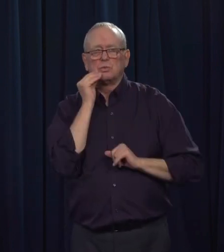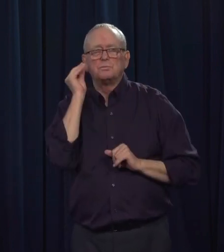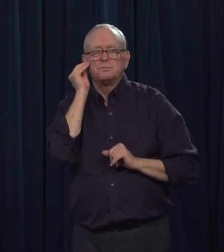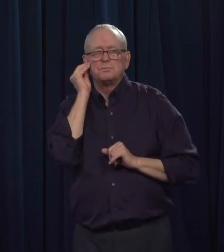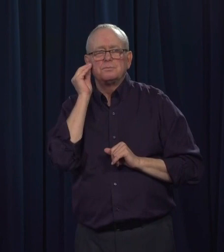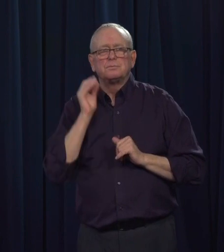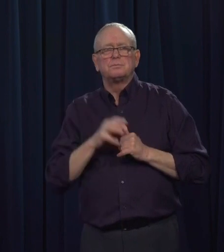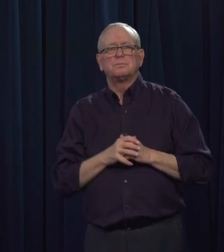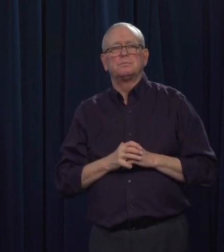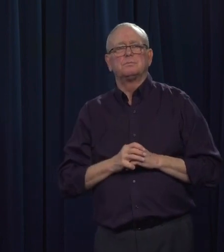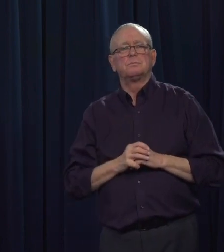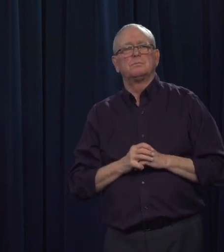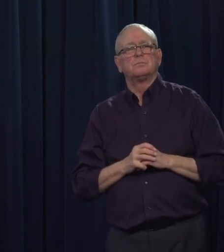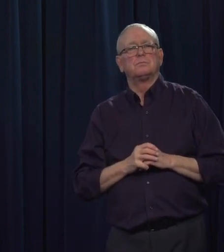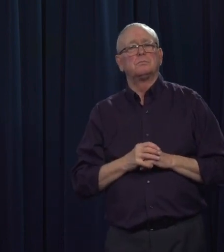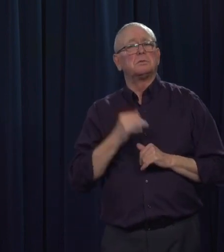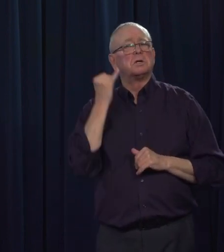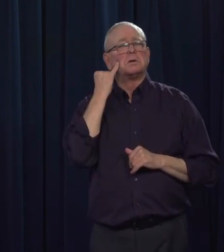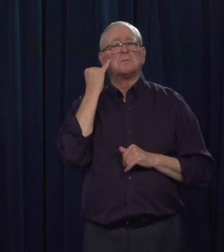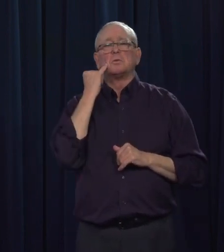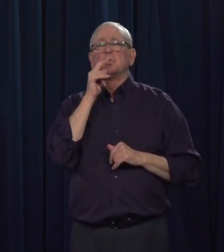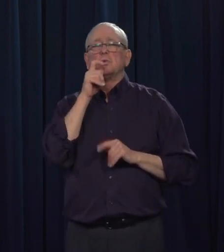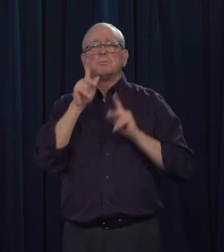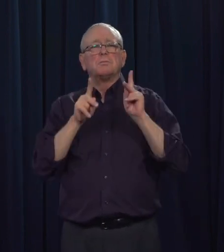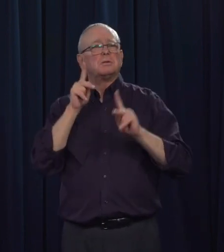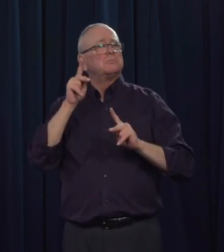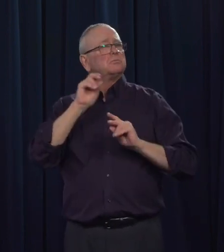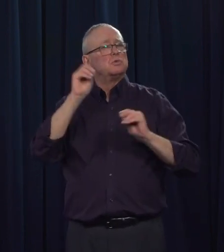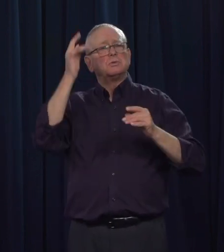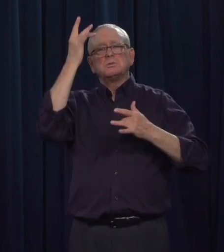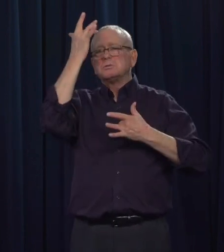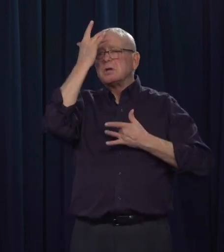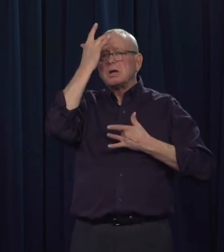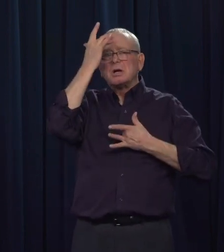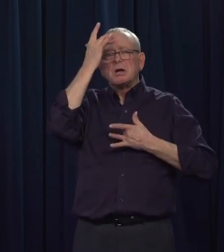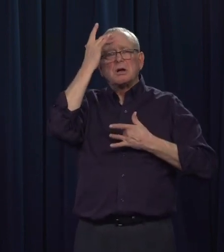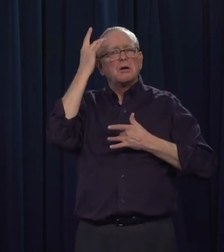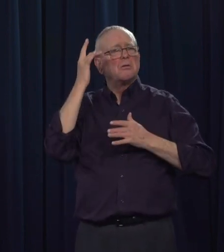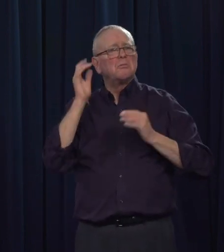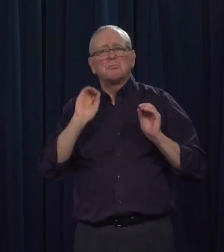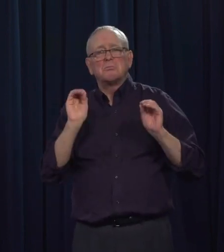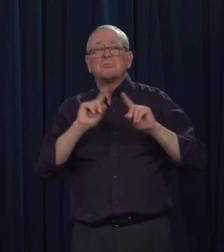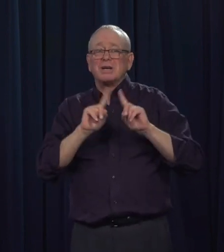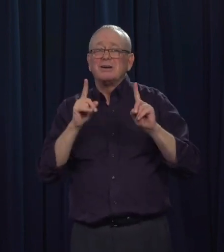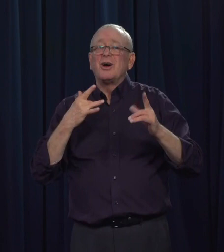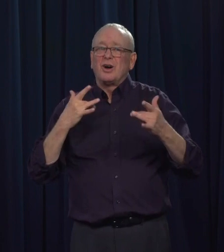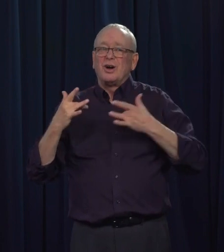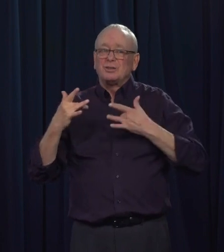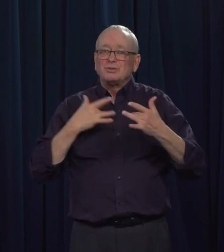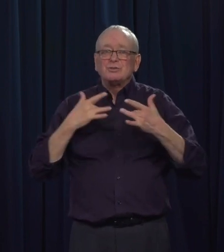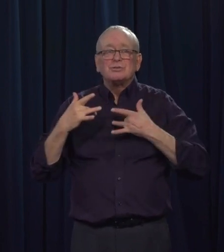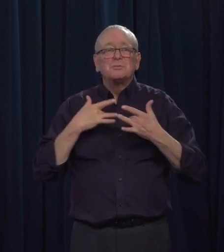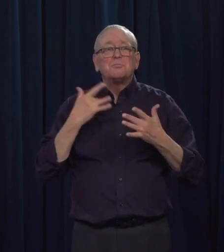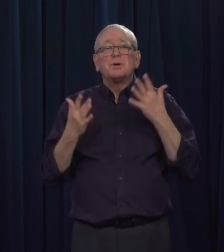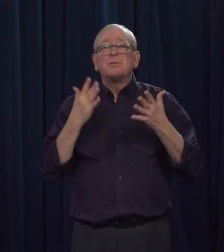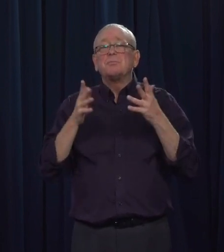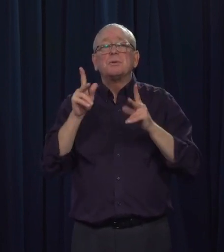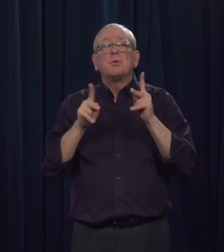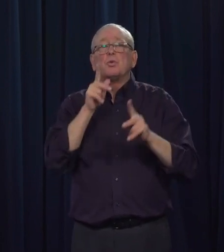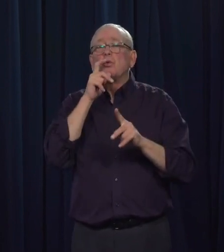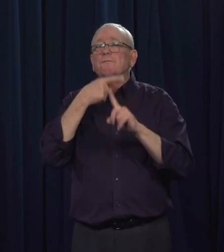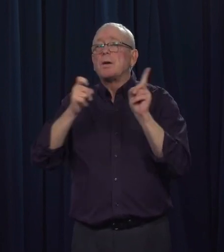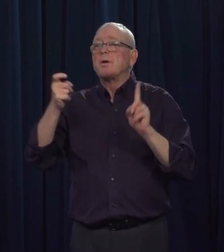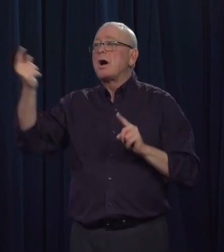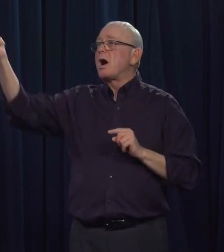who are well and have had an exposure of concern, such as travelers returning from outside of Canada or those who have had close contact